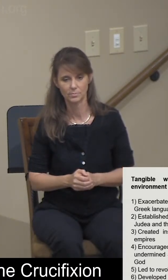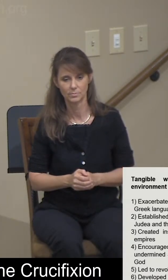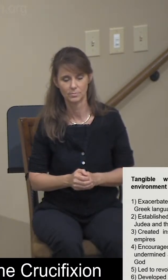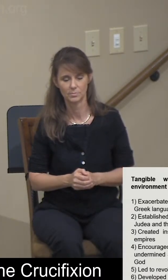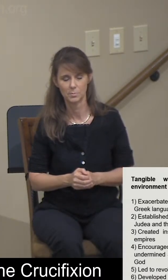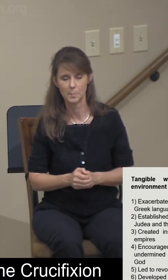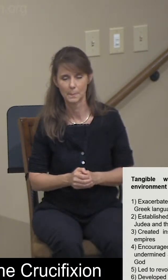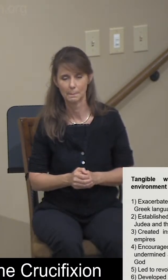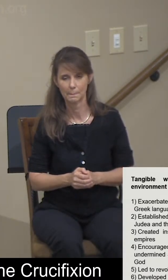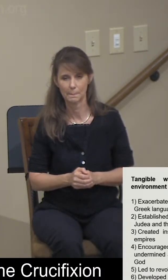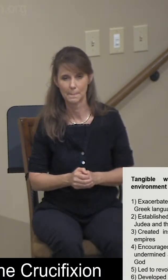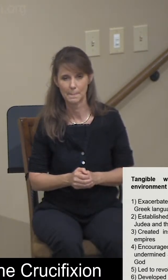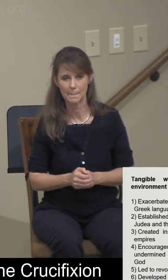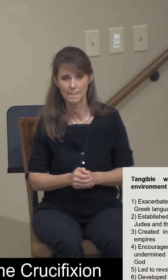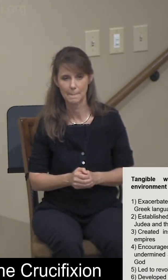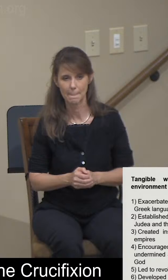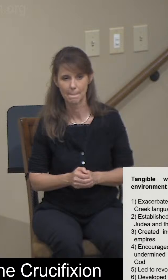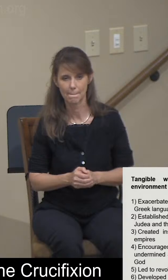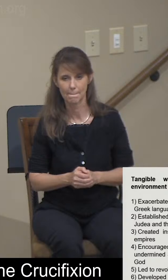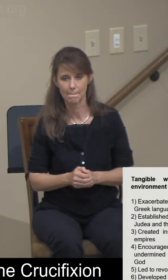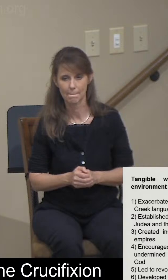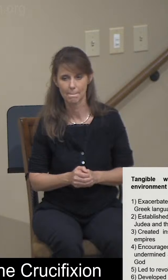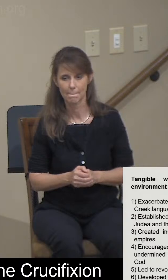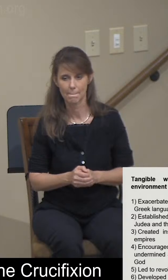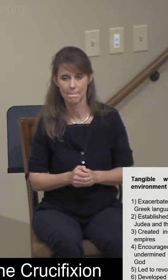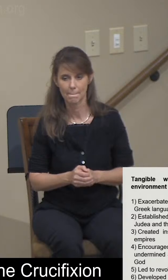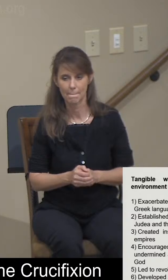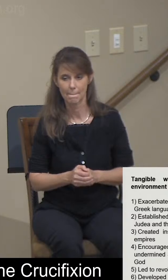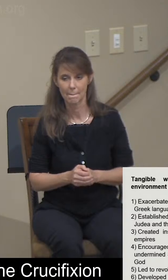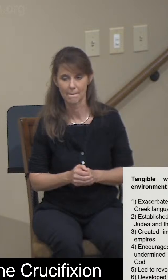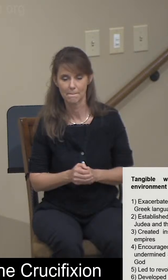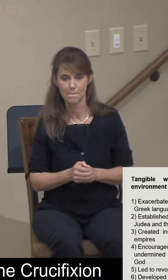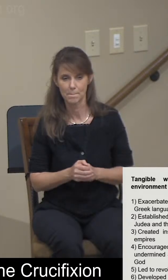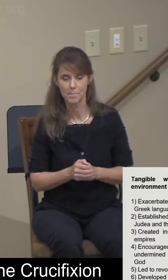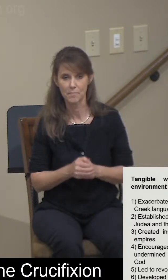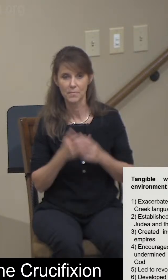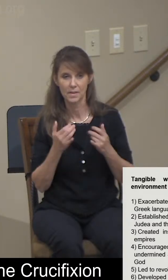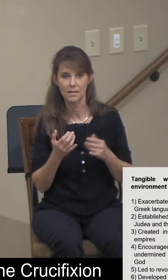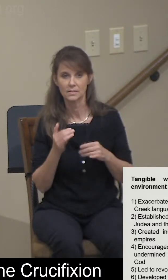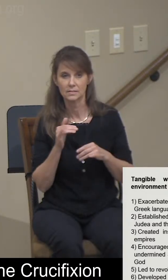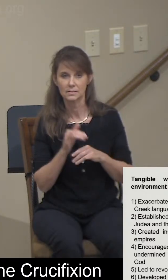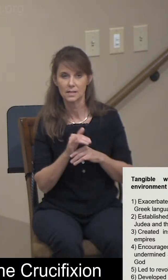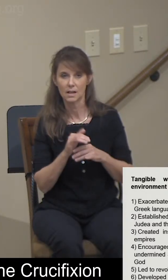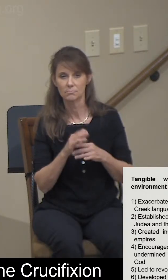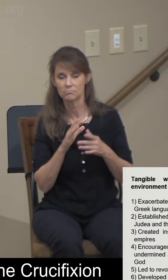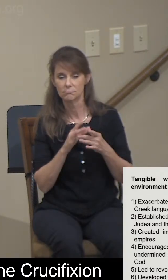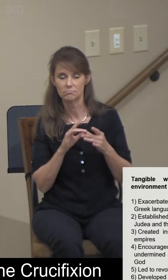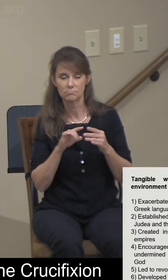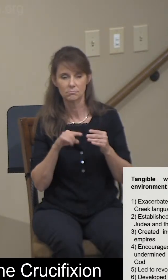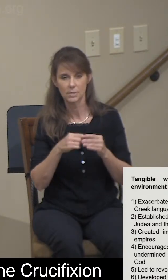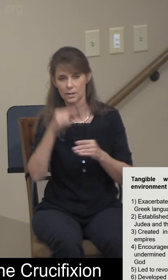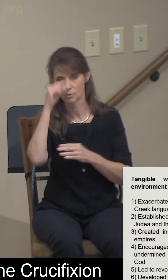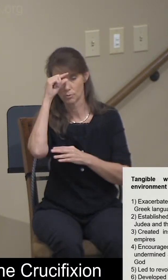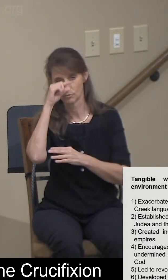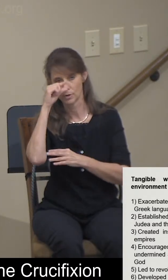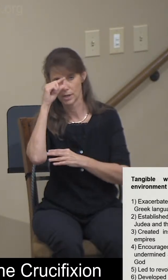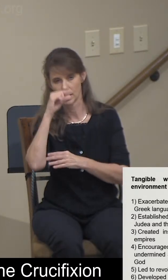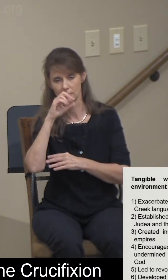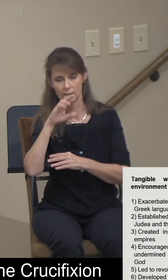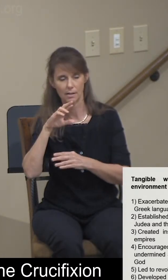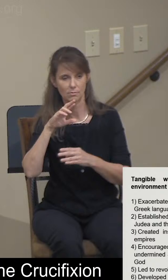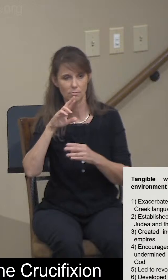close overall on this talk about the role of the Greeks, and we talk about the role